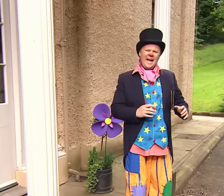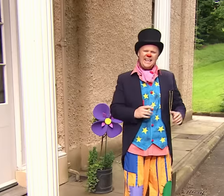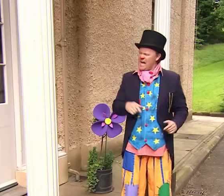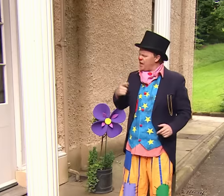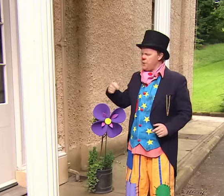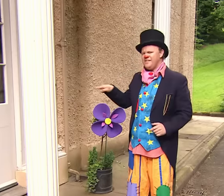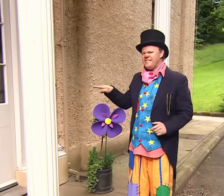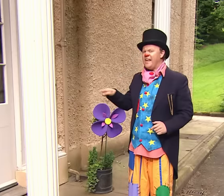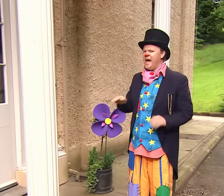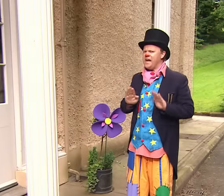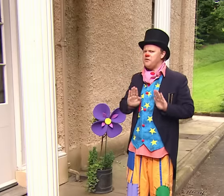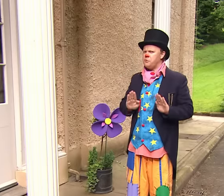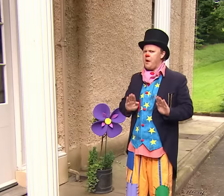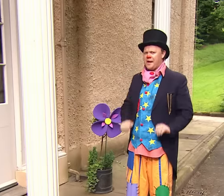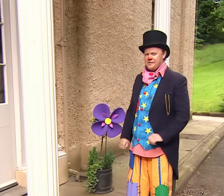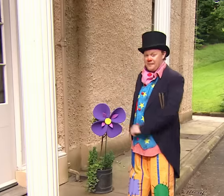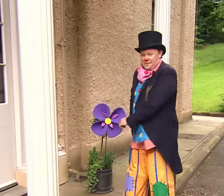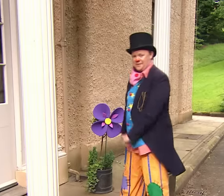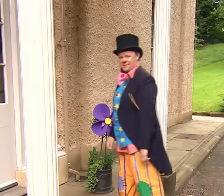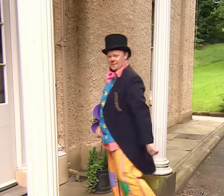I think I'll go inside and wait.